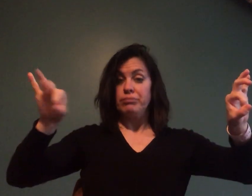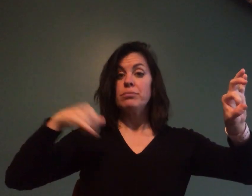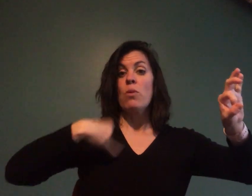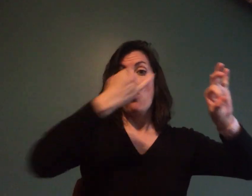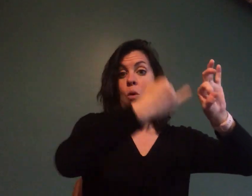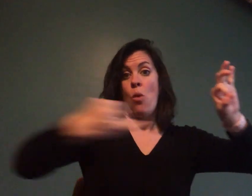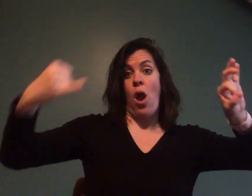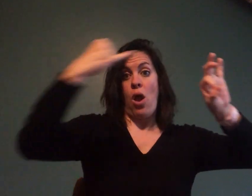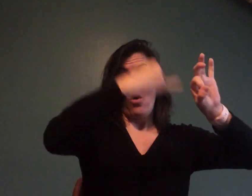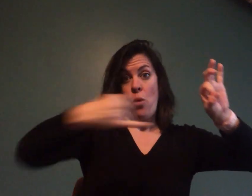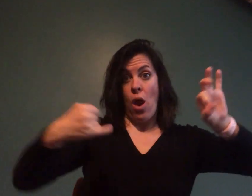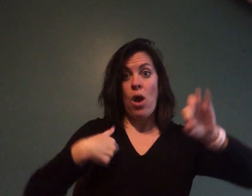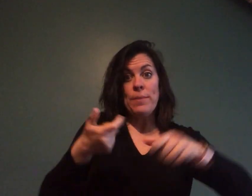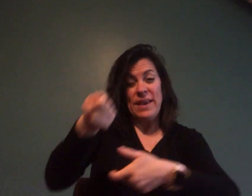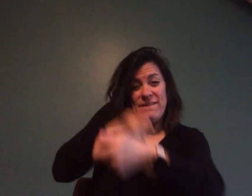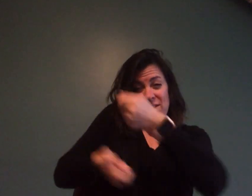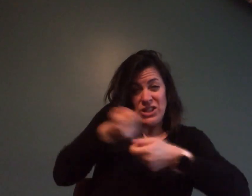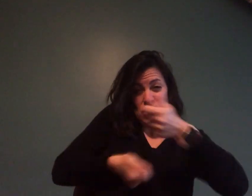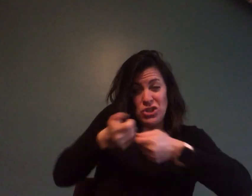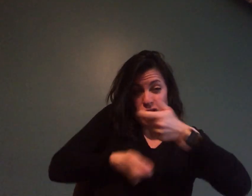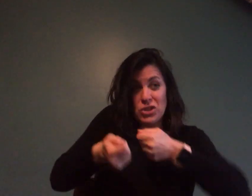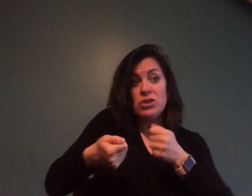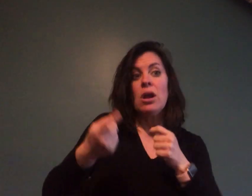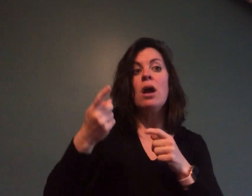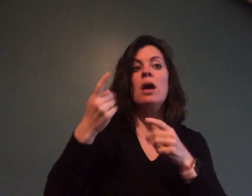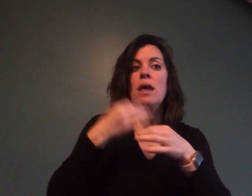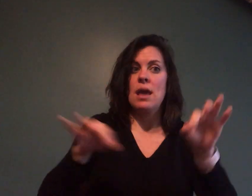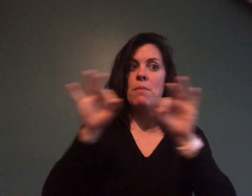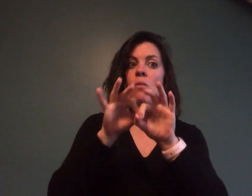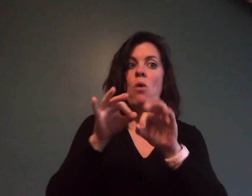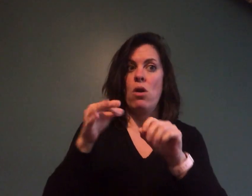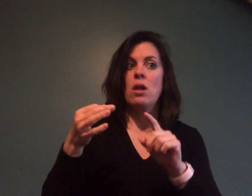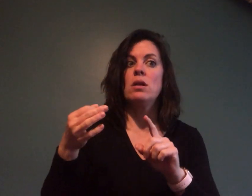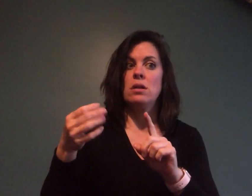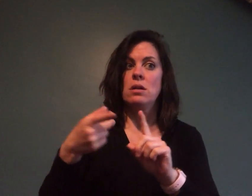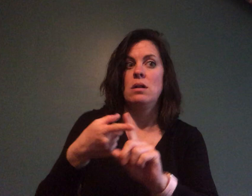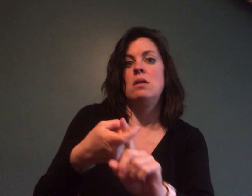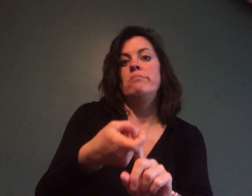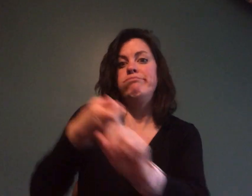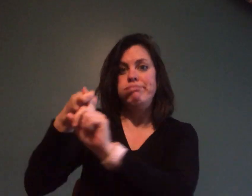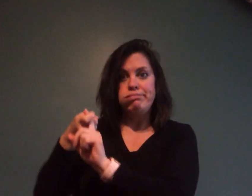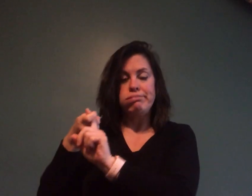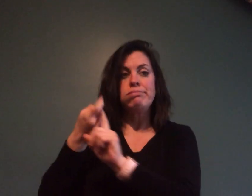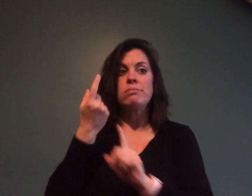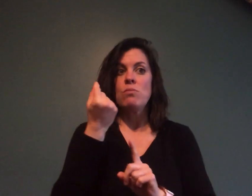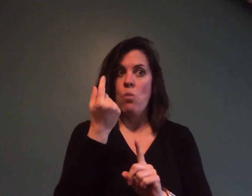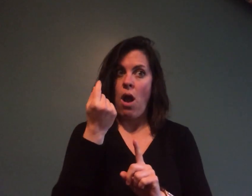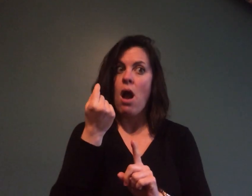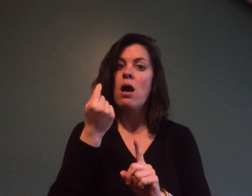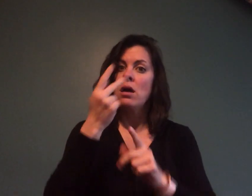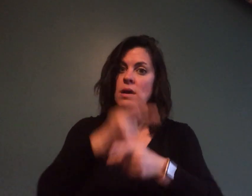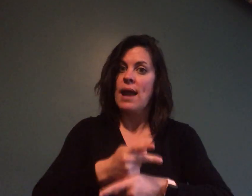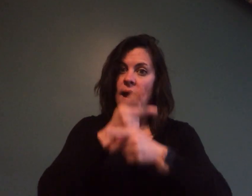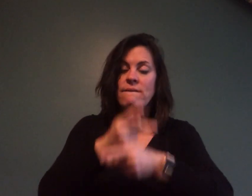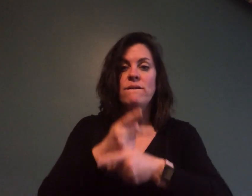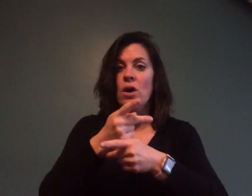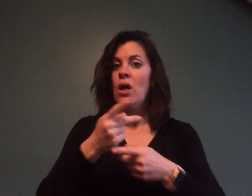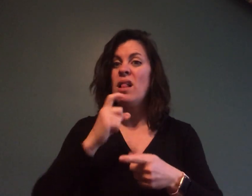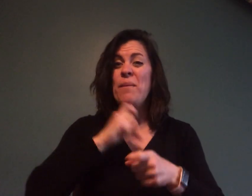Wear gloves was one of the things we talked about. Turning off the circuits if possible. Using a non-metallic fish. These